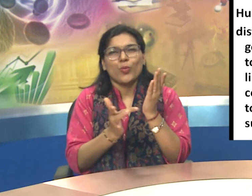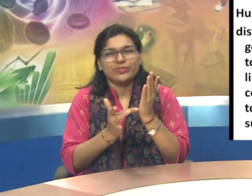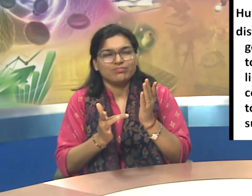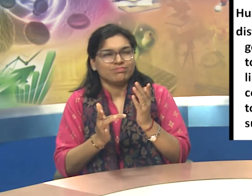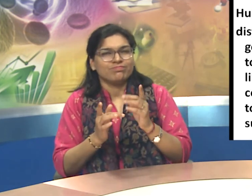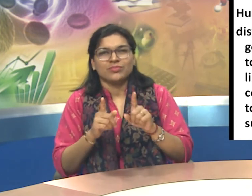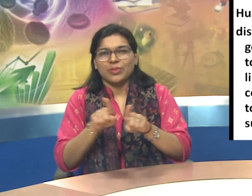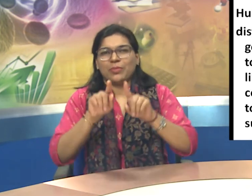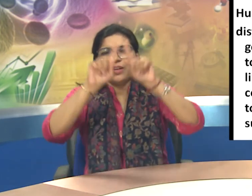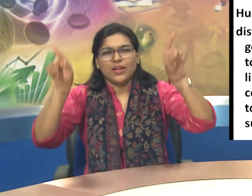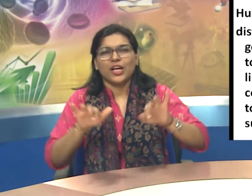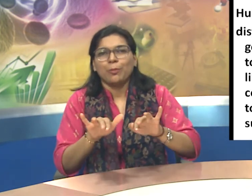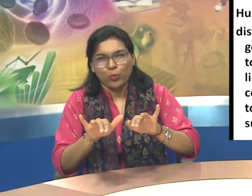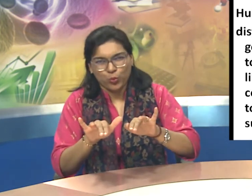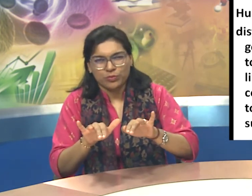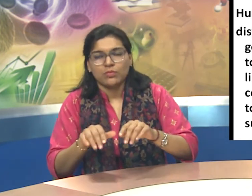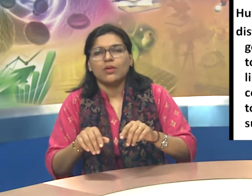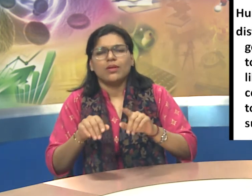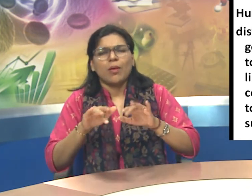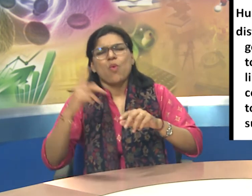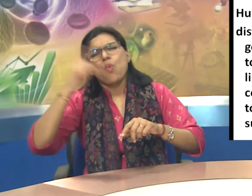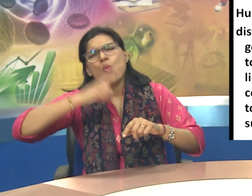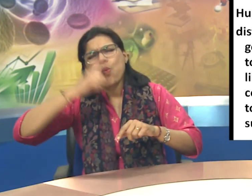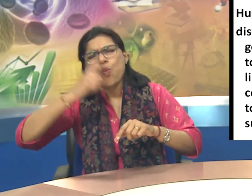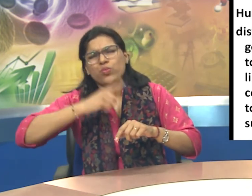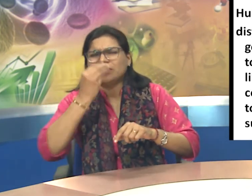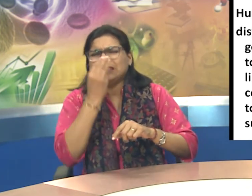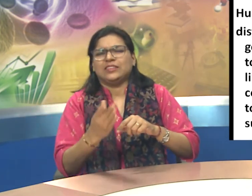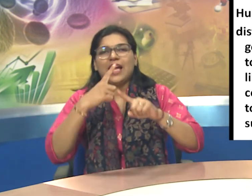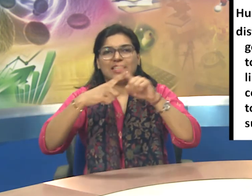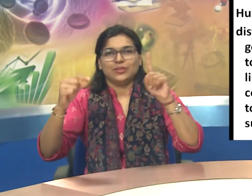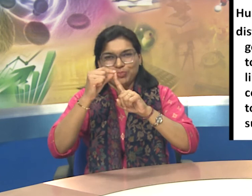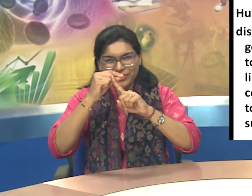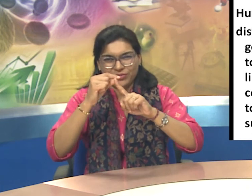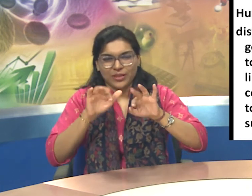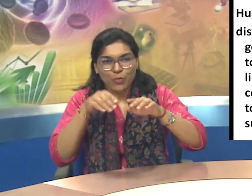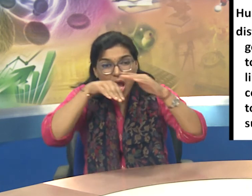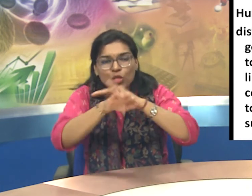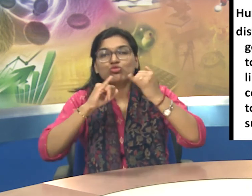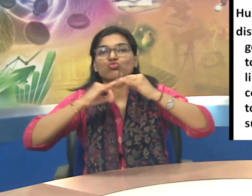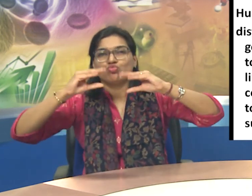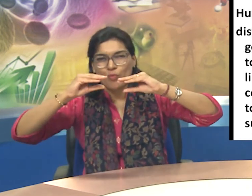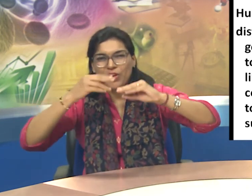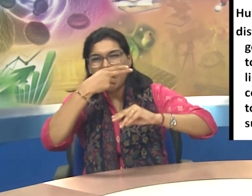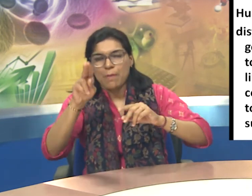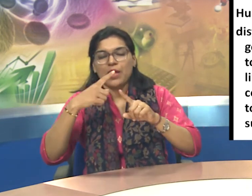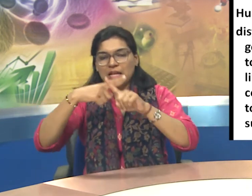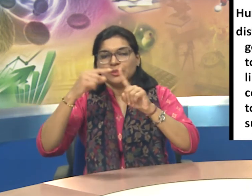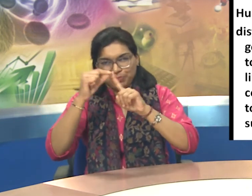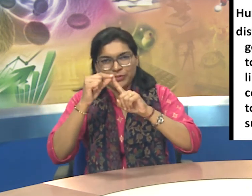in their daily routine and generally resist new ideas. They